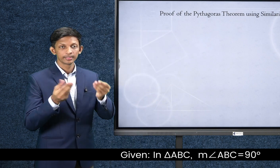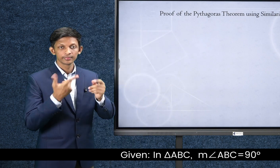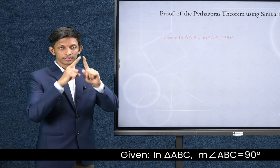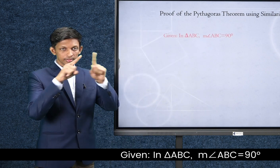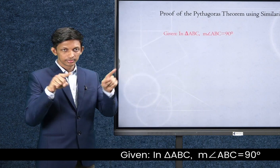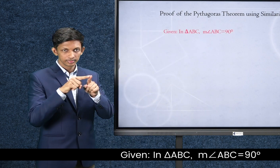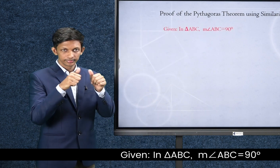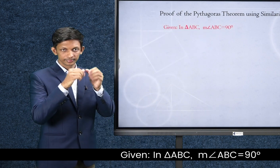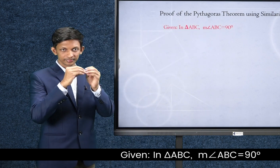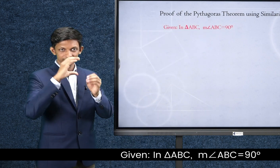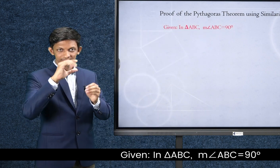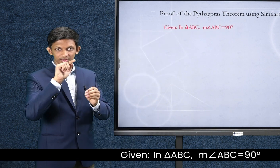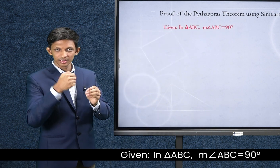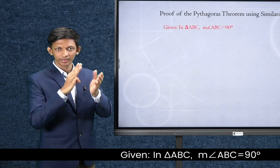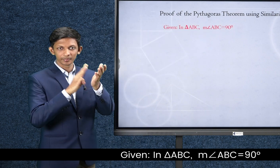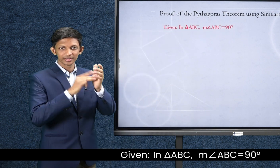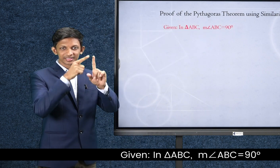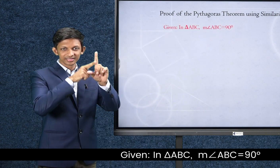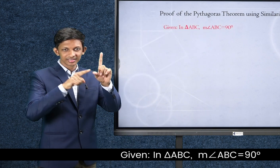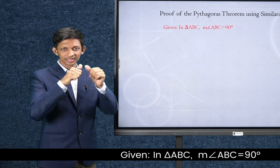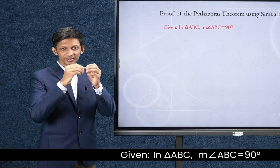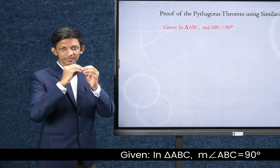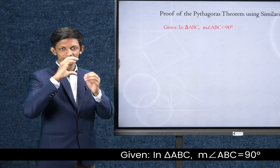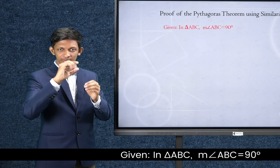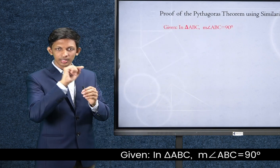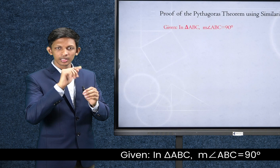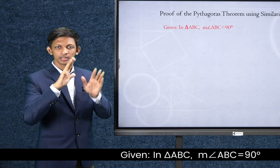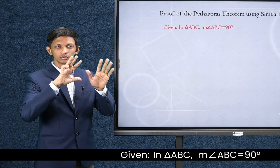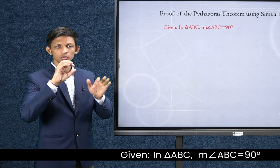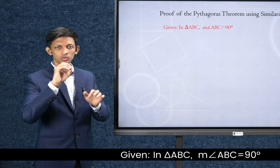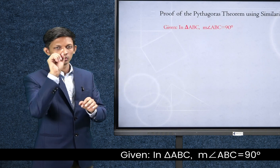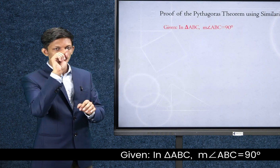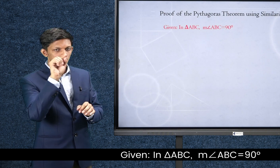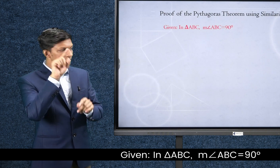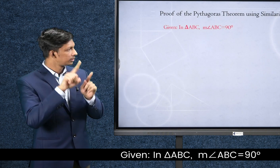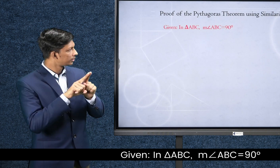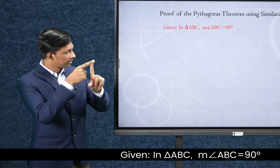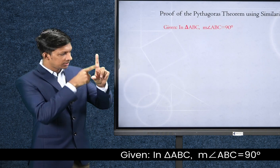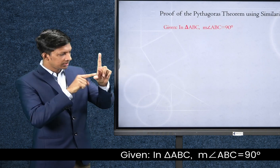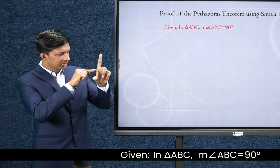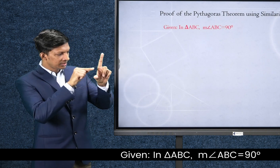Given in triangle ABC, M angle ABC is equal to 90 degrees.